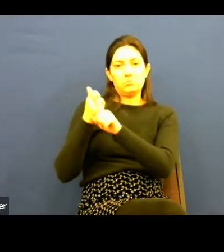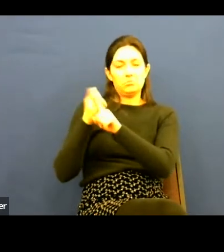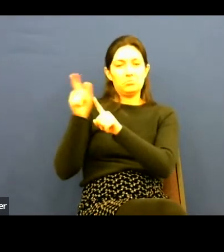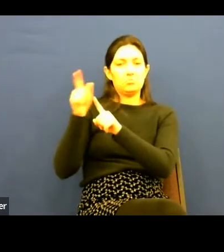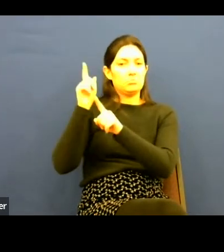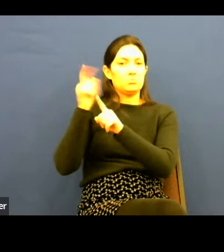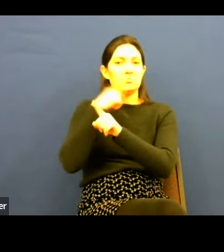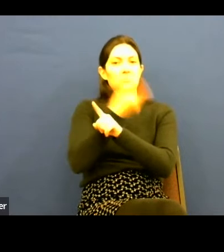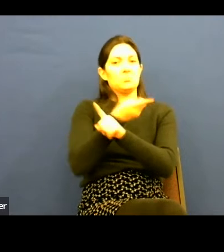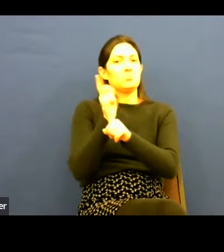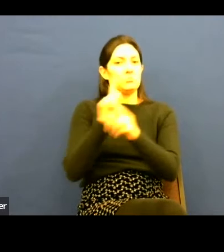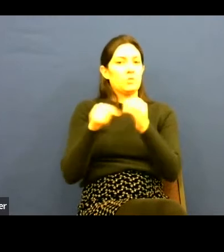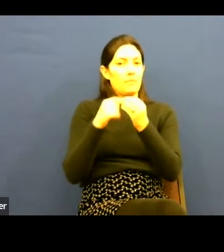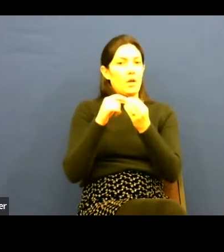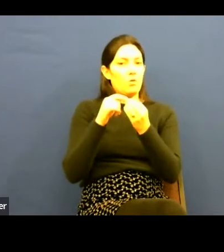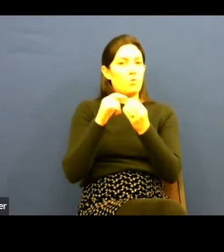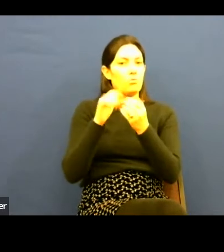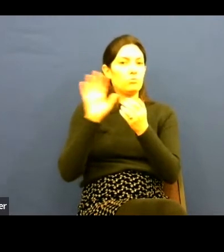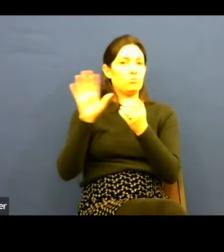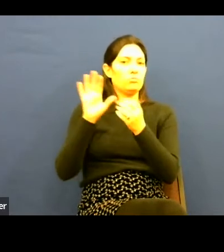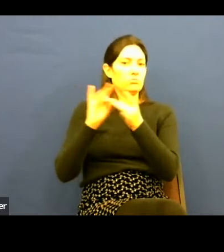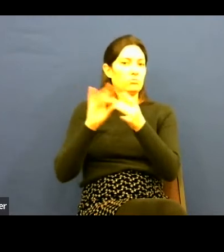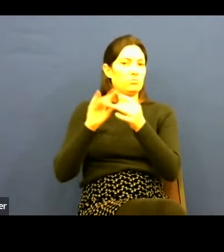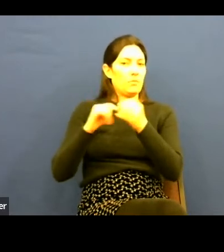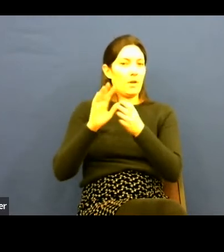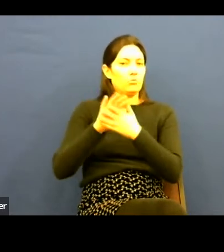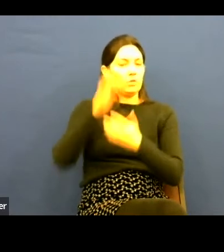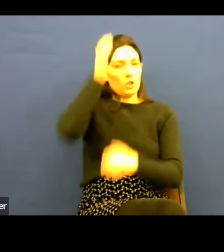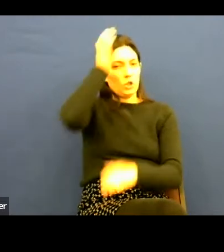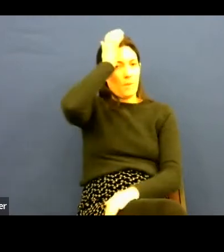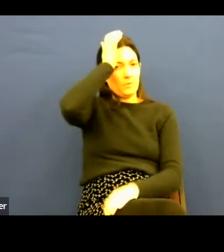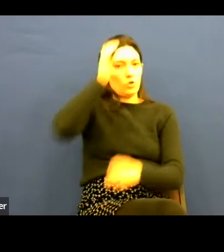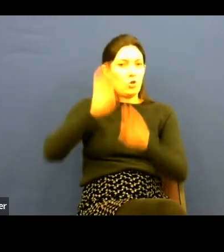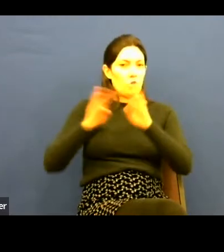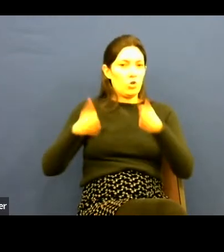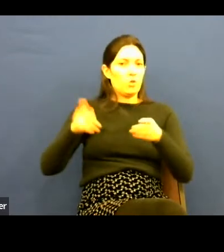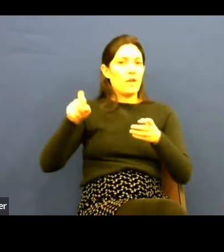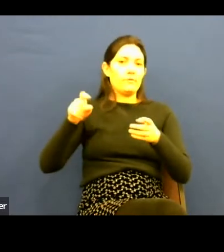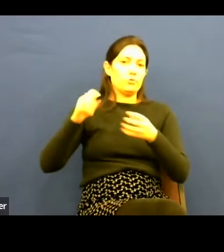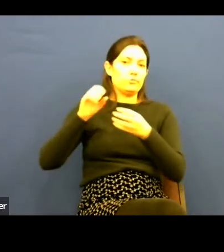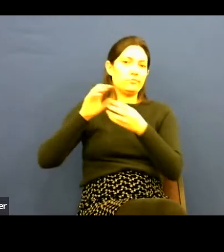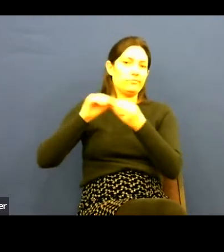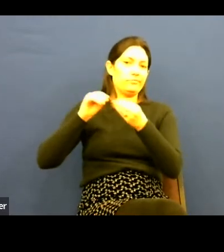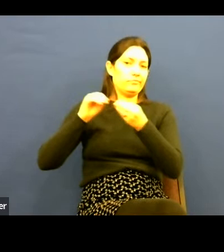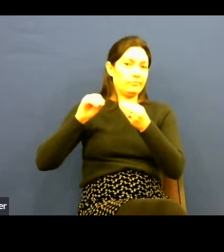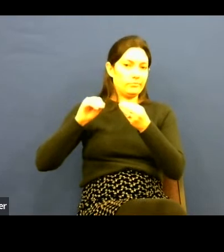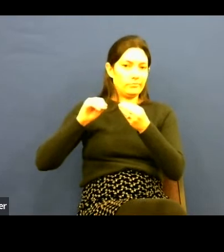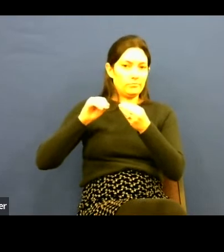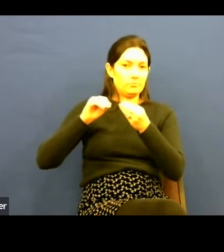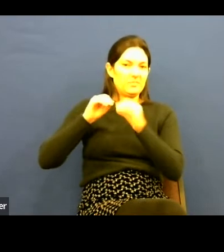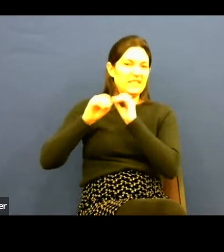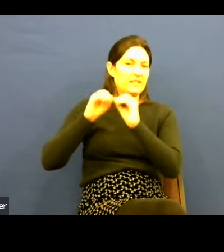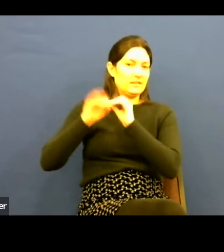Addressing building inspector comments regarding dumpster. Enclosure. So